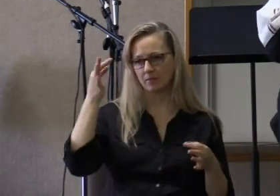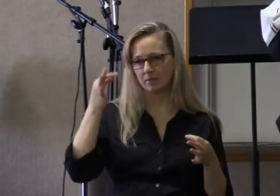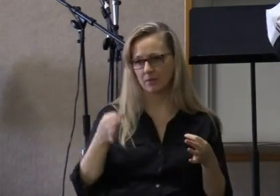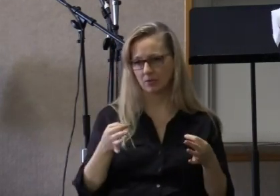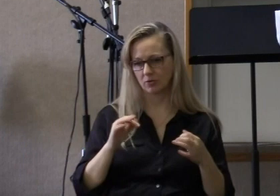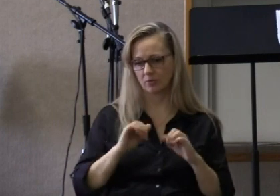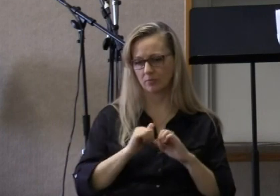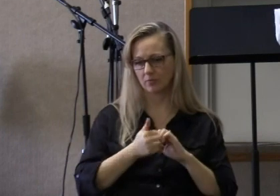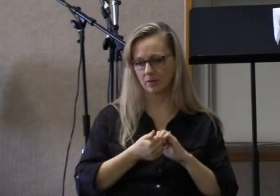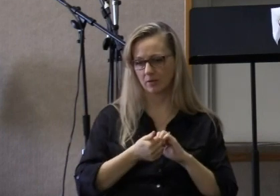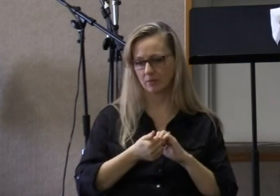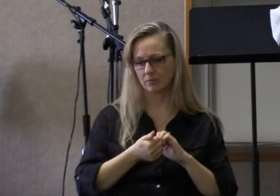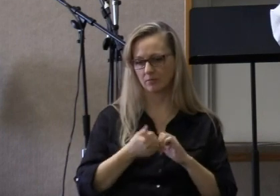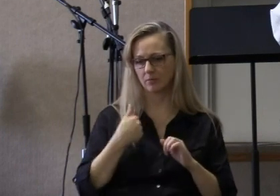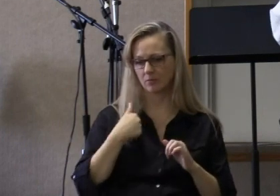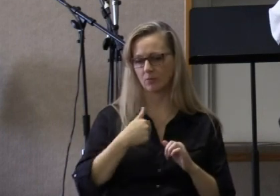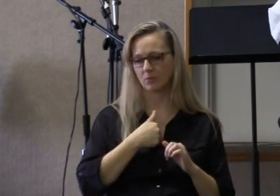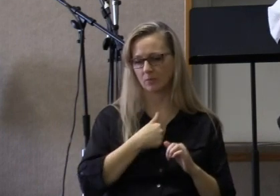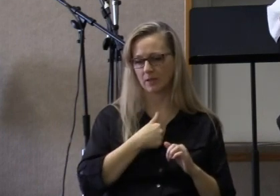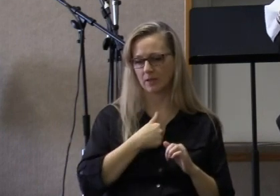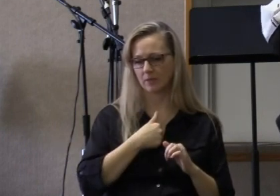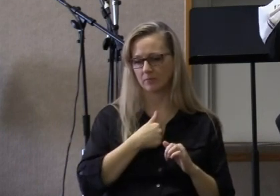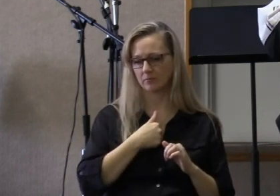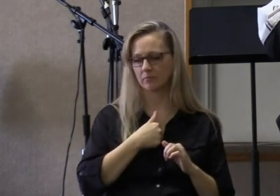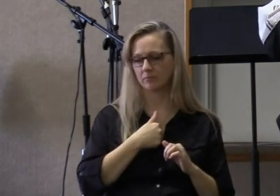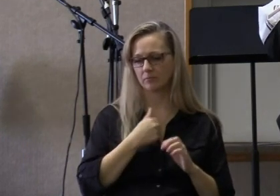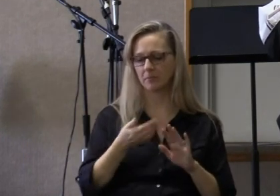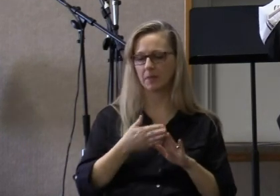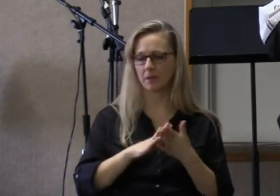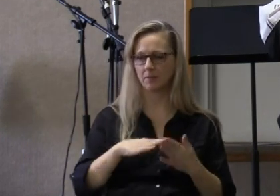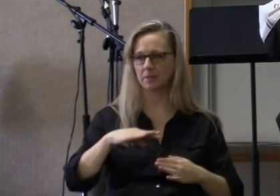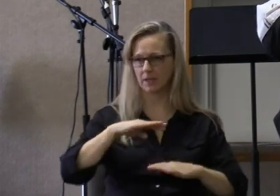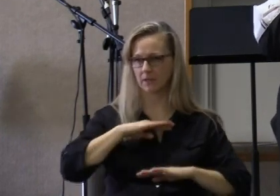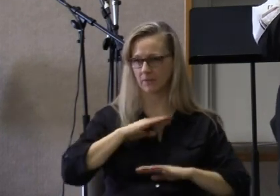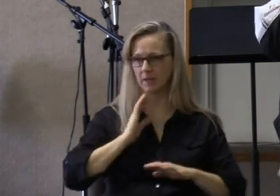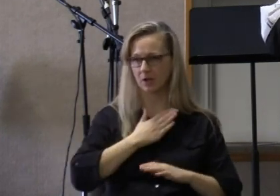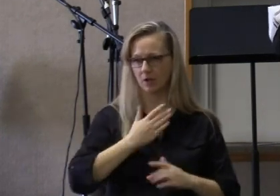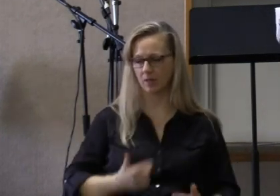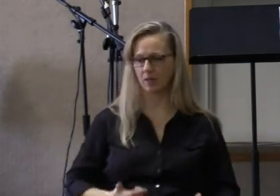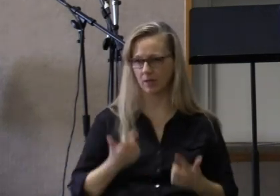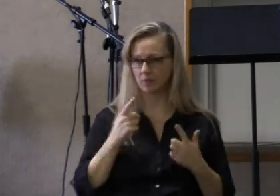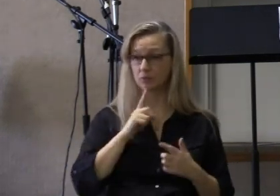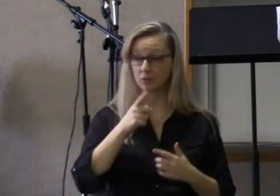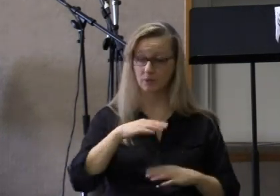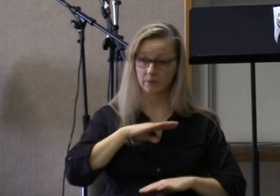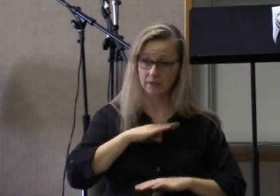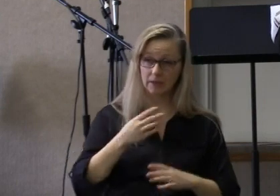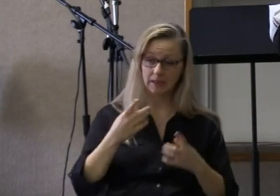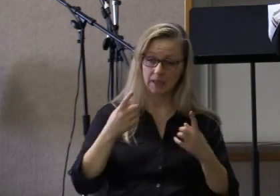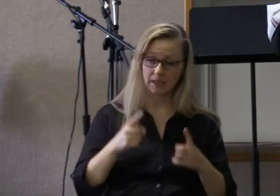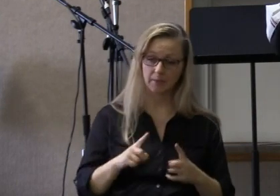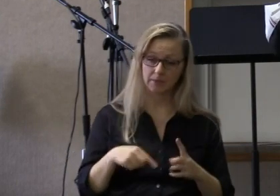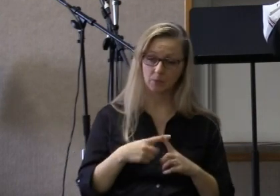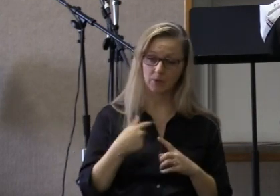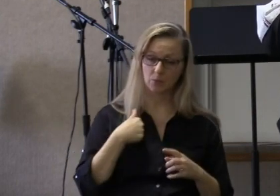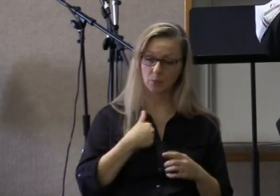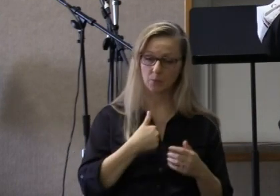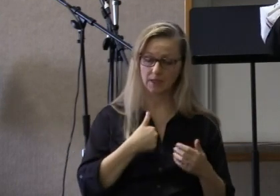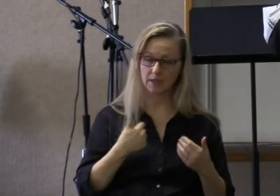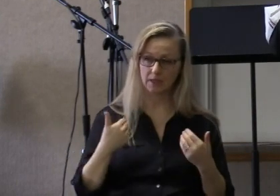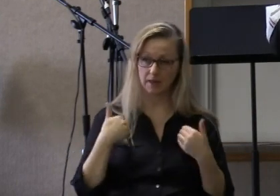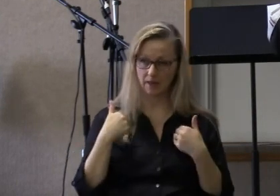determining how satisfied we are with our lives. True satisfaction occurs when we have what we